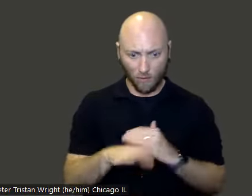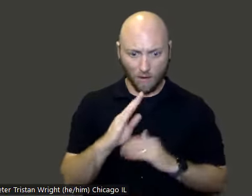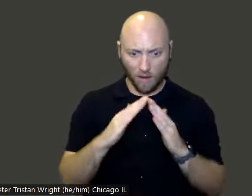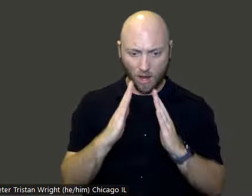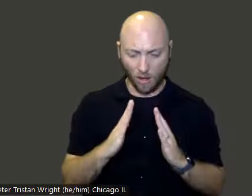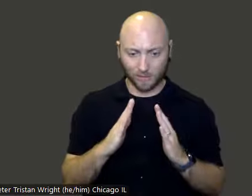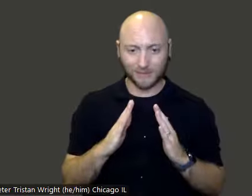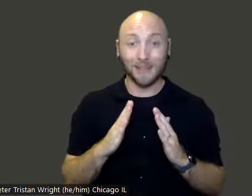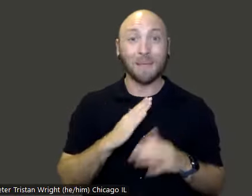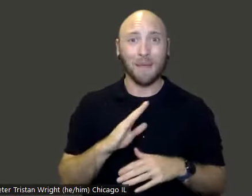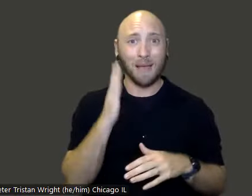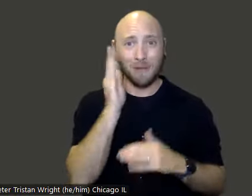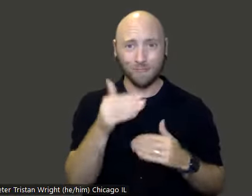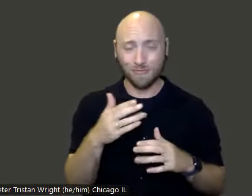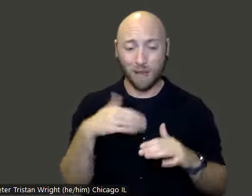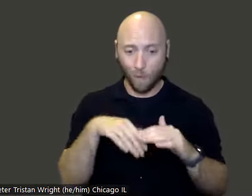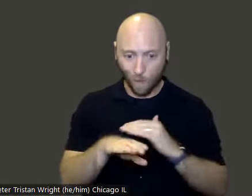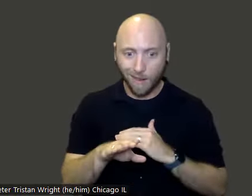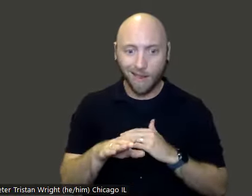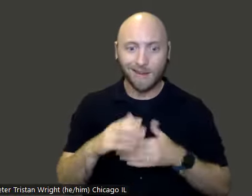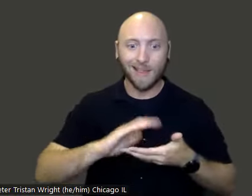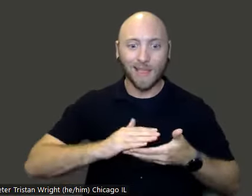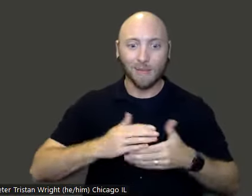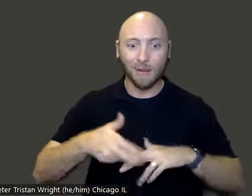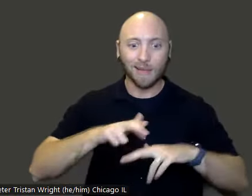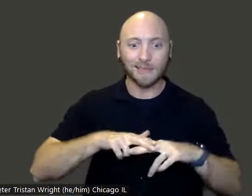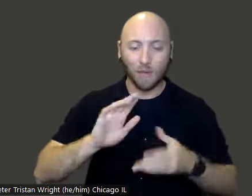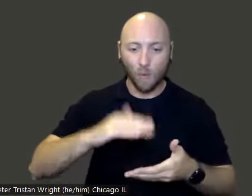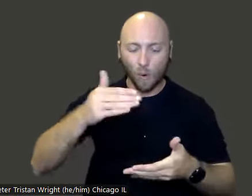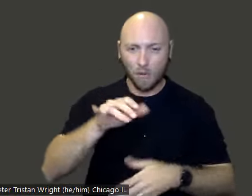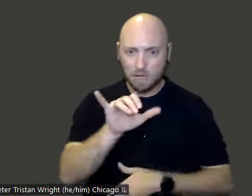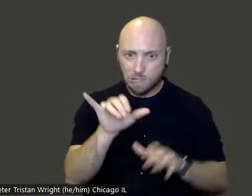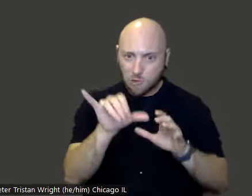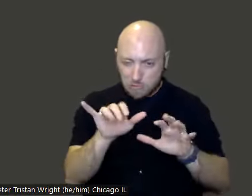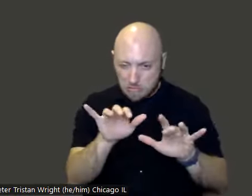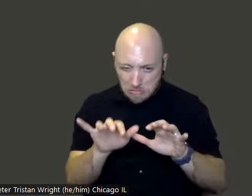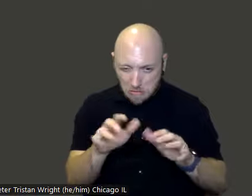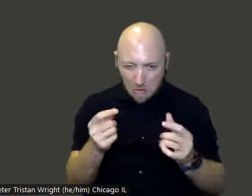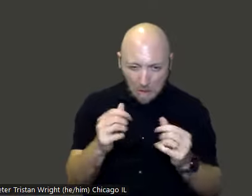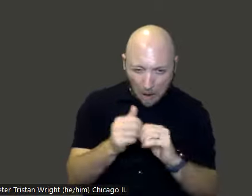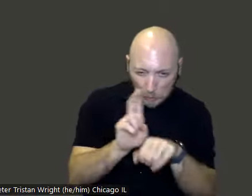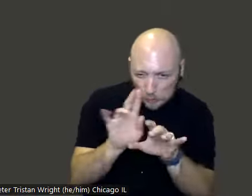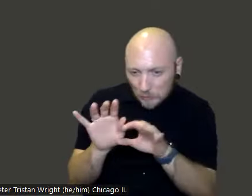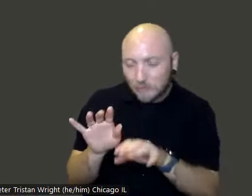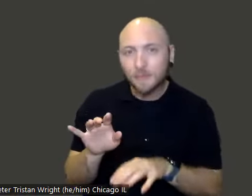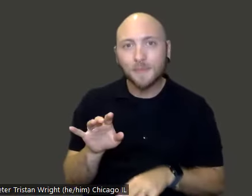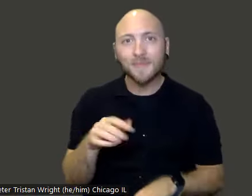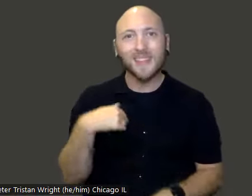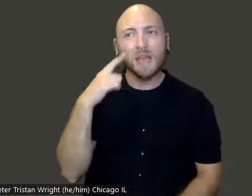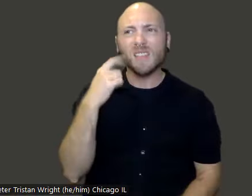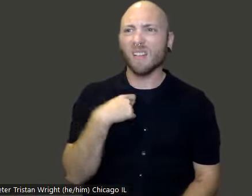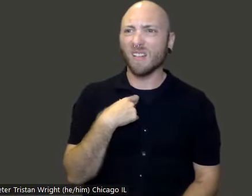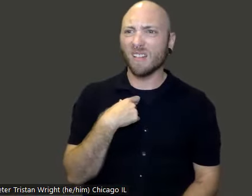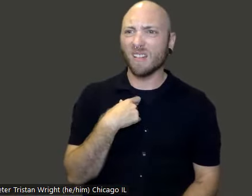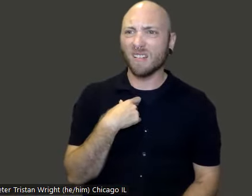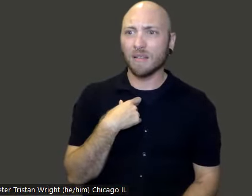I was like, this is sick. My parents don't care that I drink. My parents are like enabling me my parents are